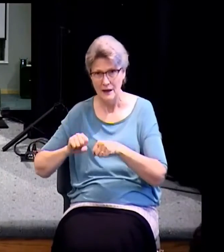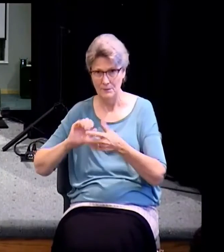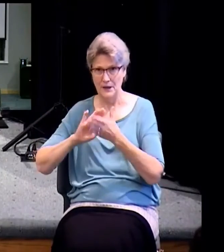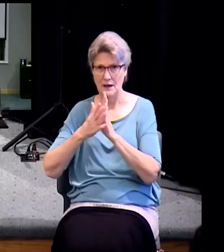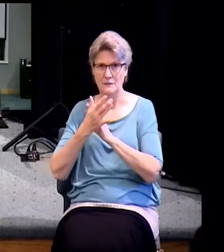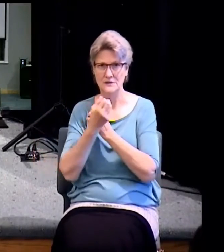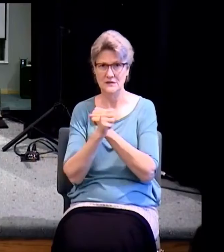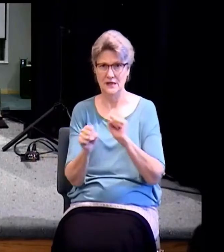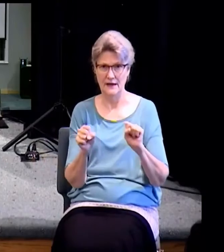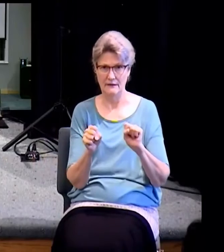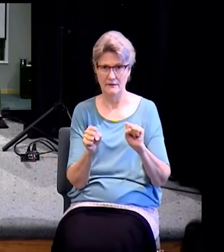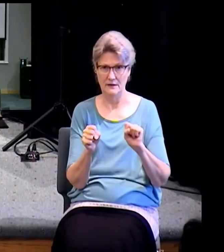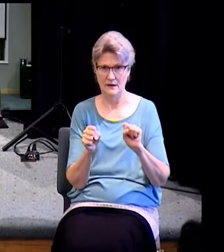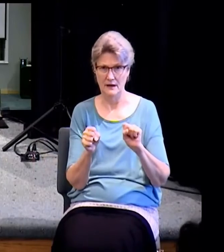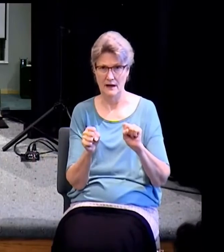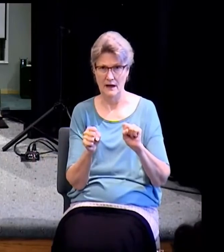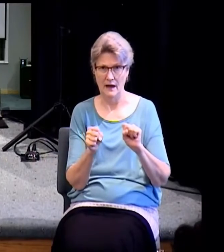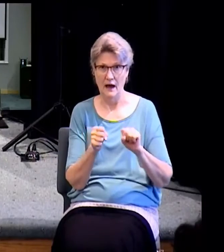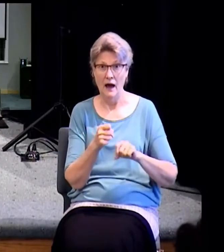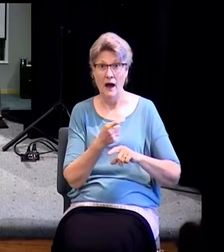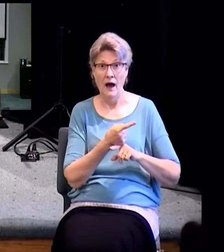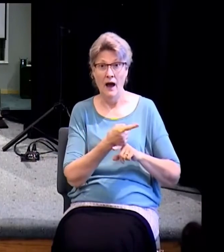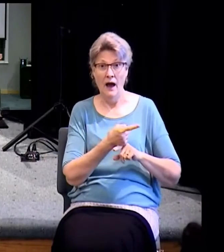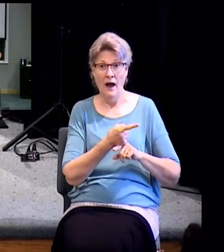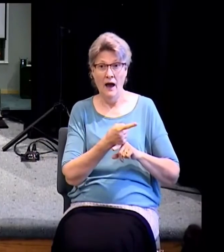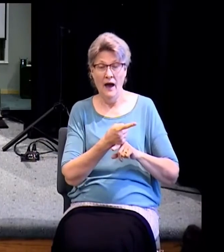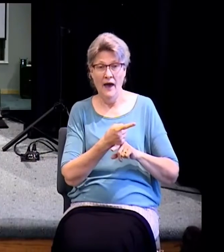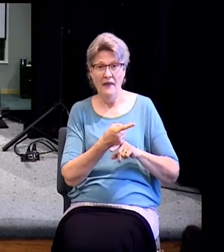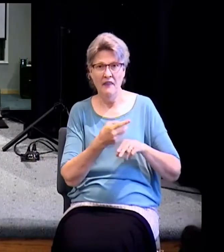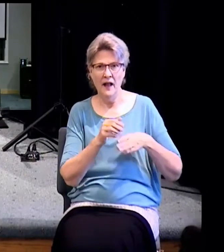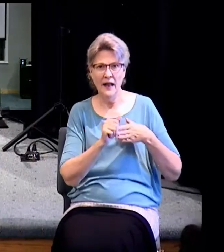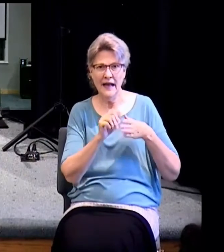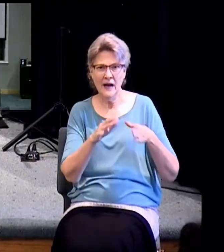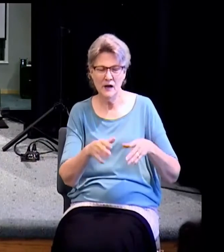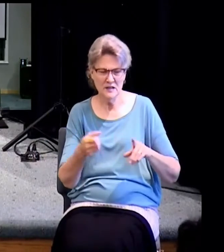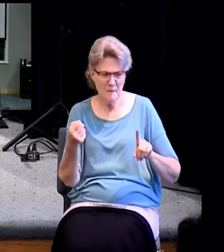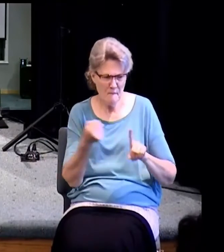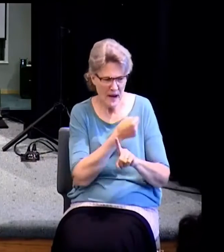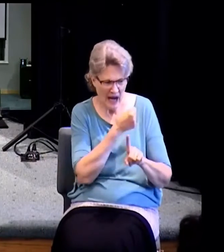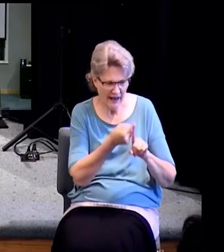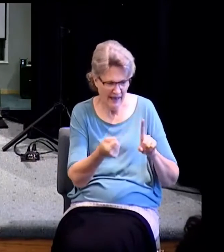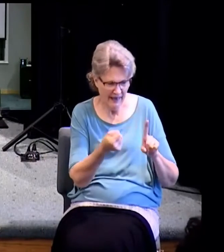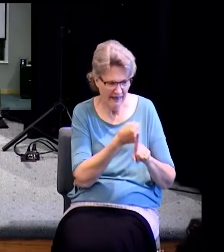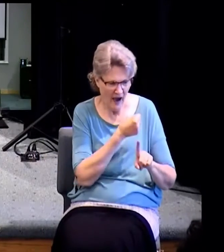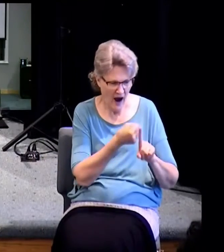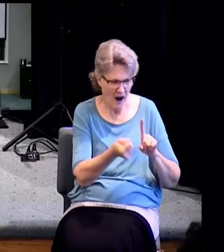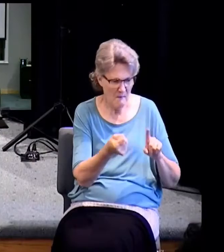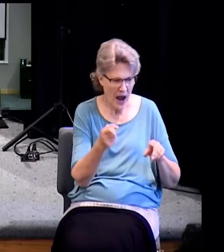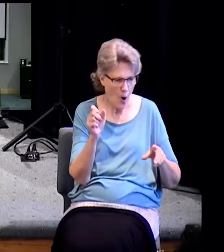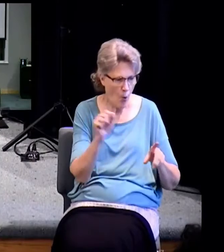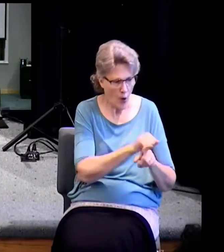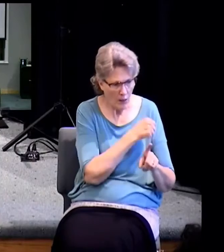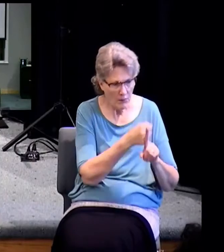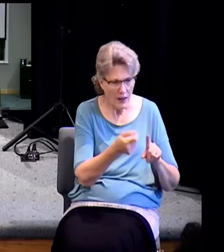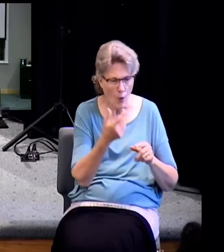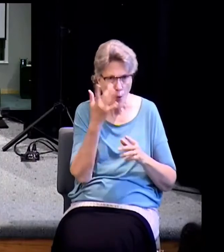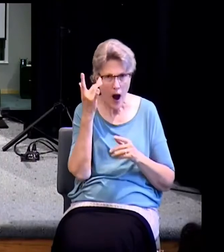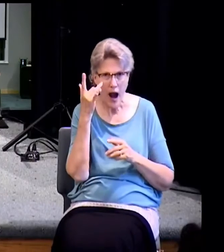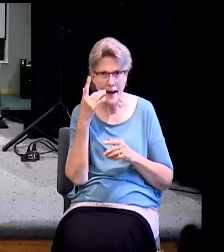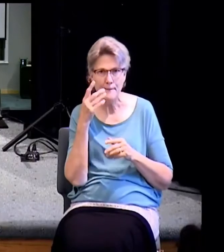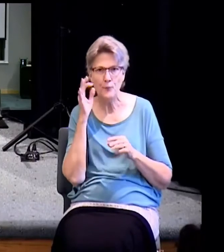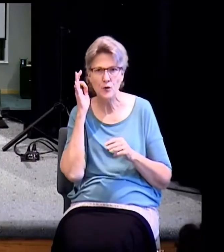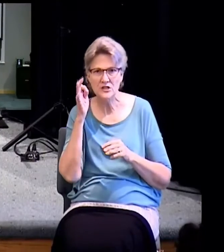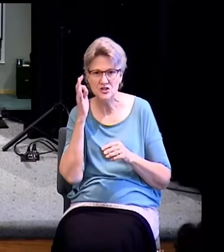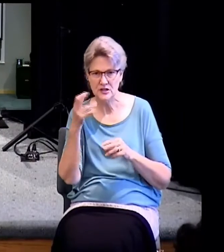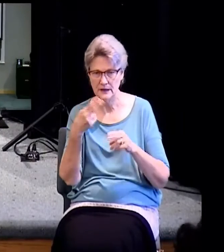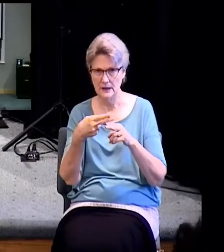them for preaching in that name. Why? Because when they would preach in the name of Jesus, they